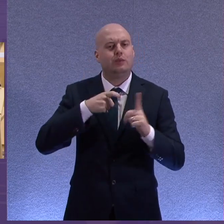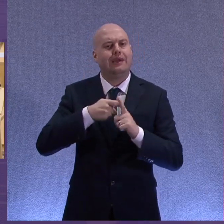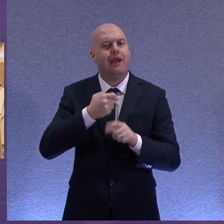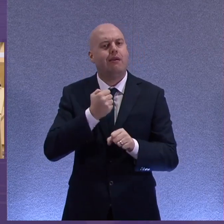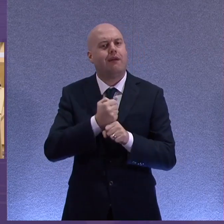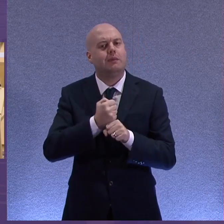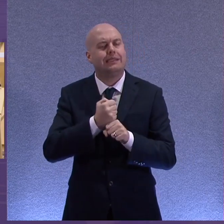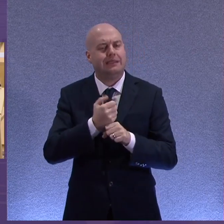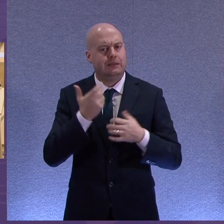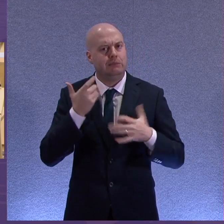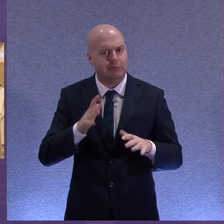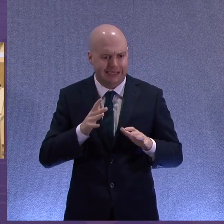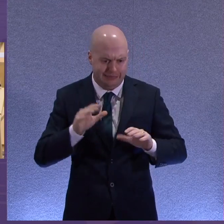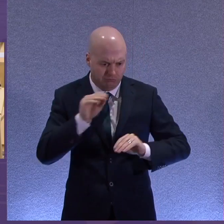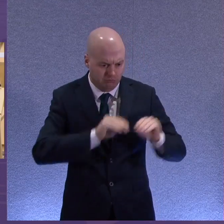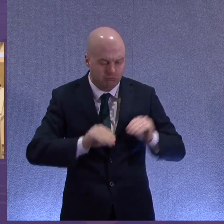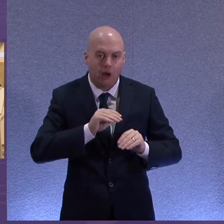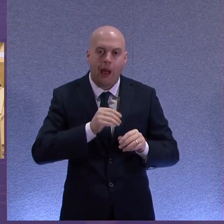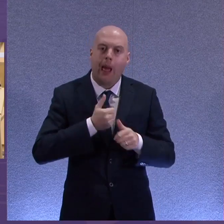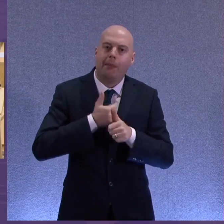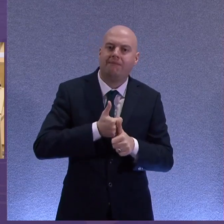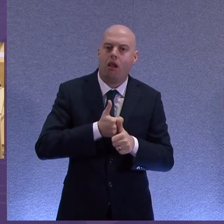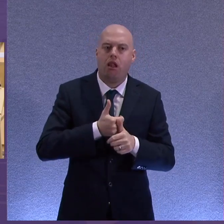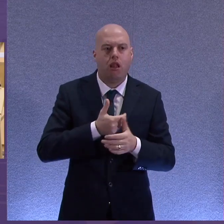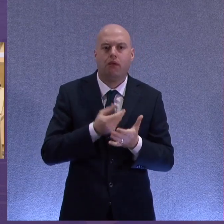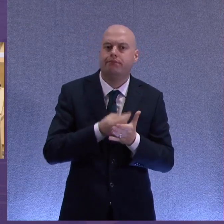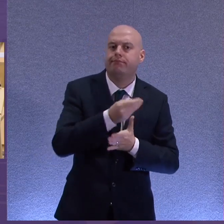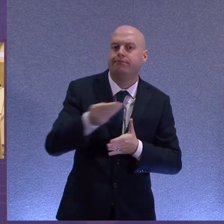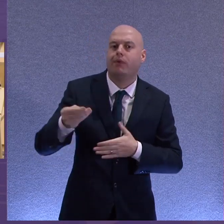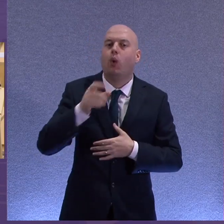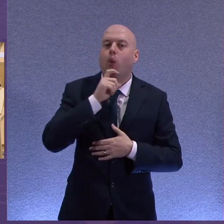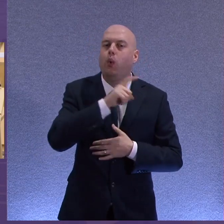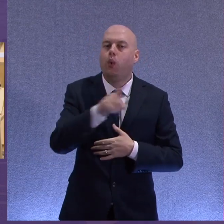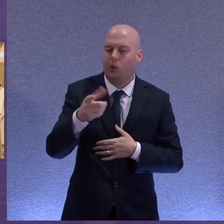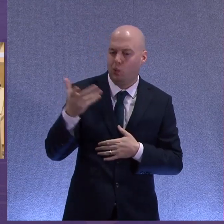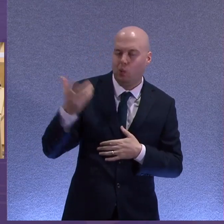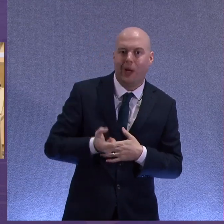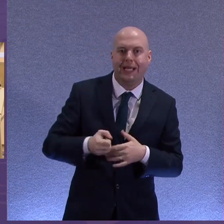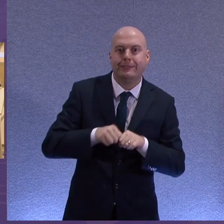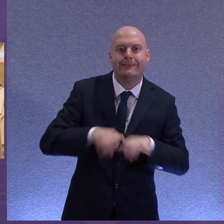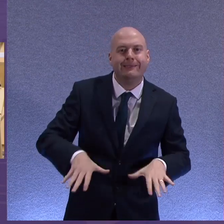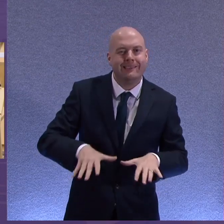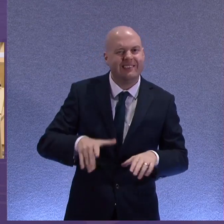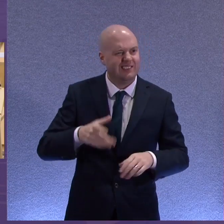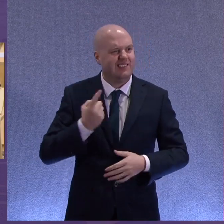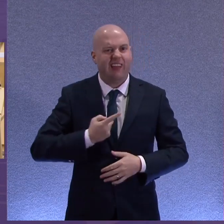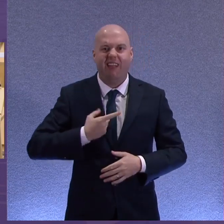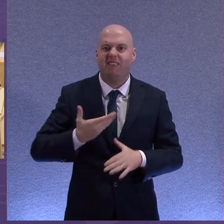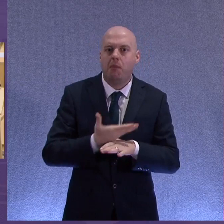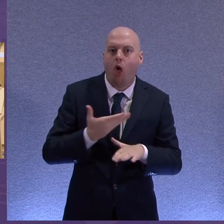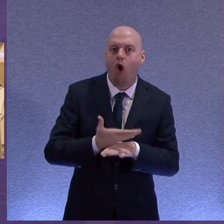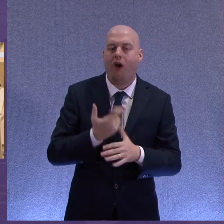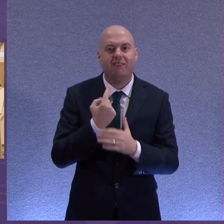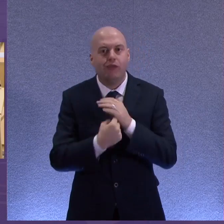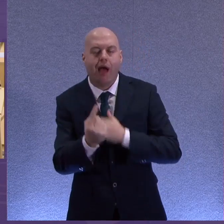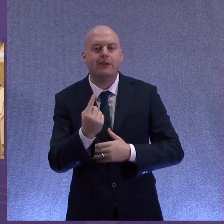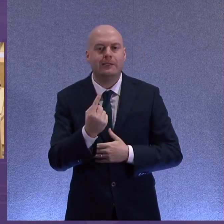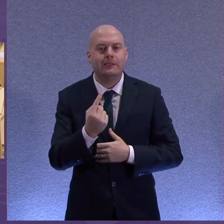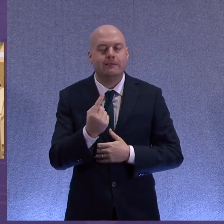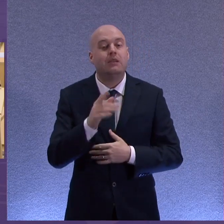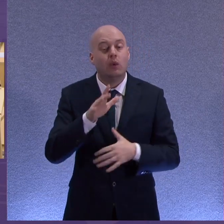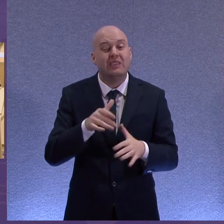very significant steps to support wages. I know that doesn't come into force until the beginning of April, but I hope that by working with